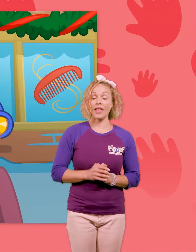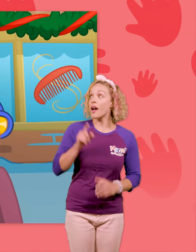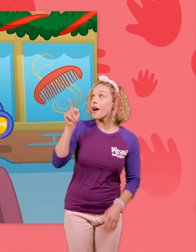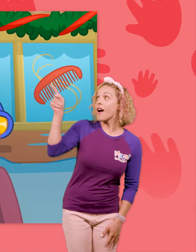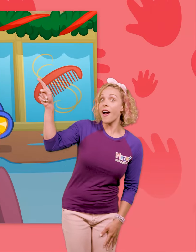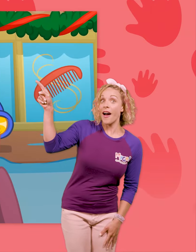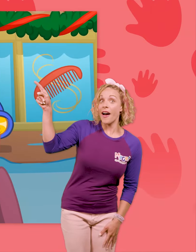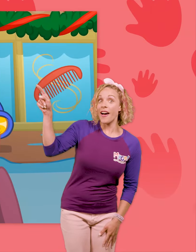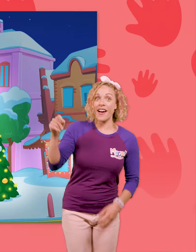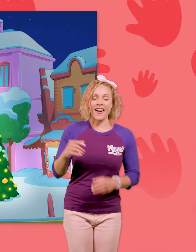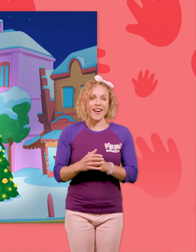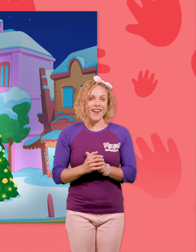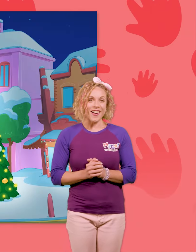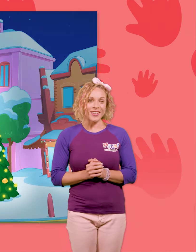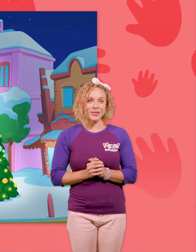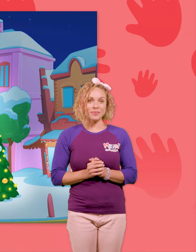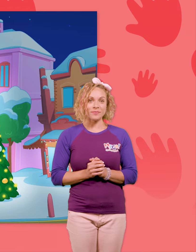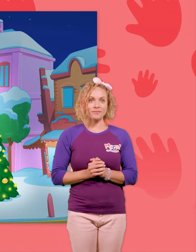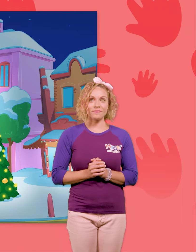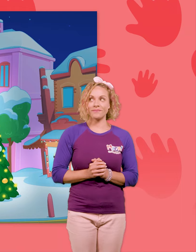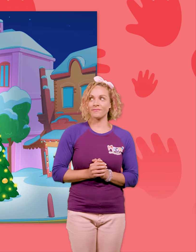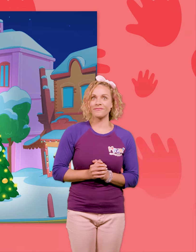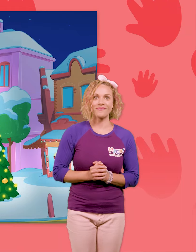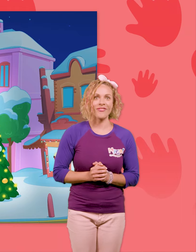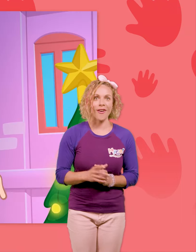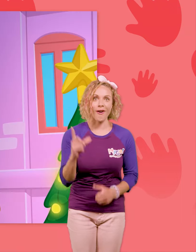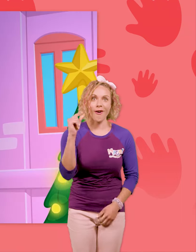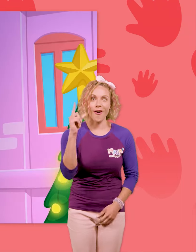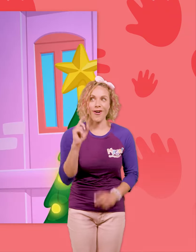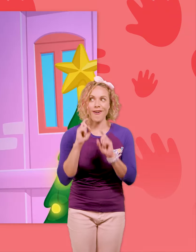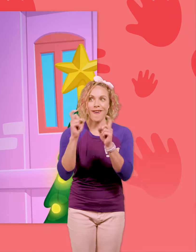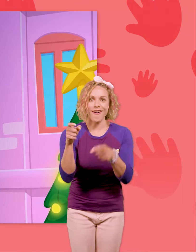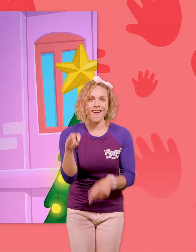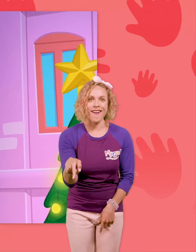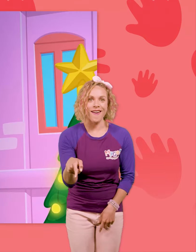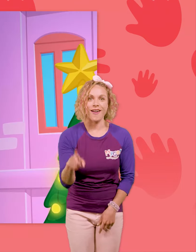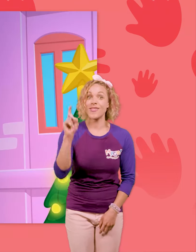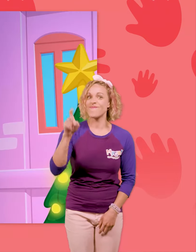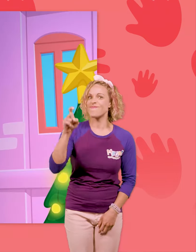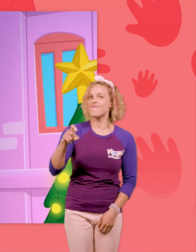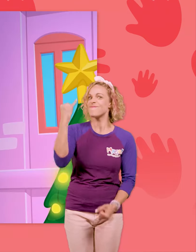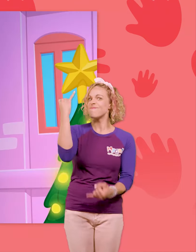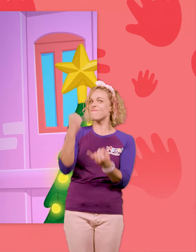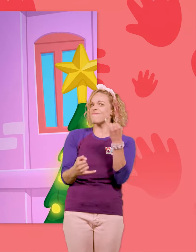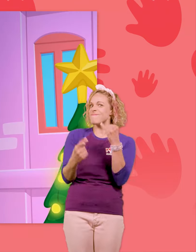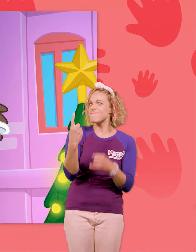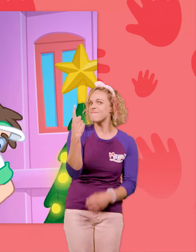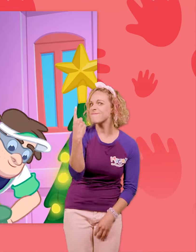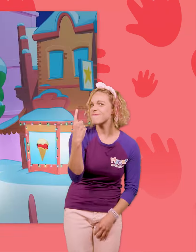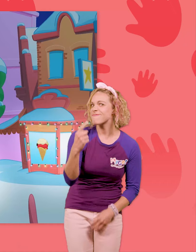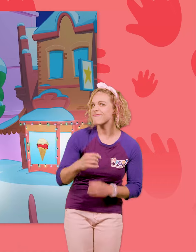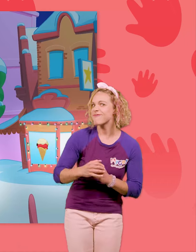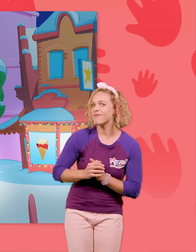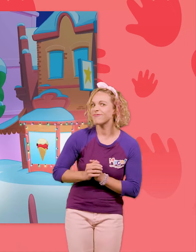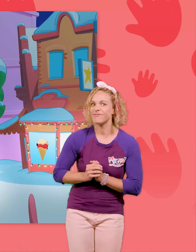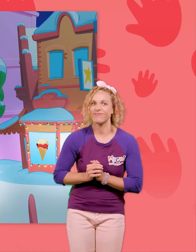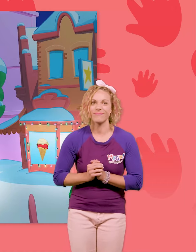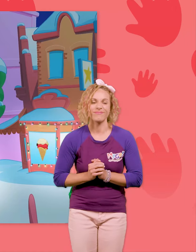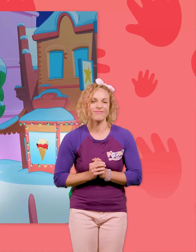There they are! There's another present! This must be the last one.